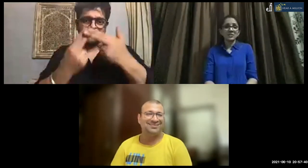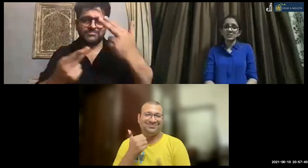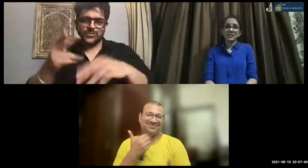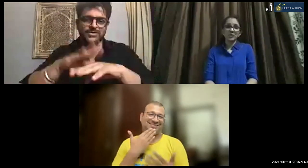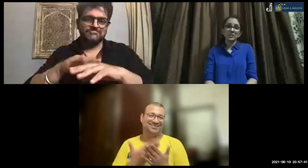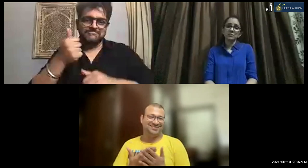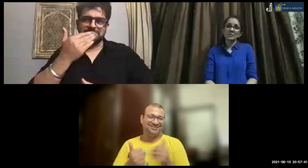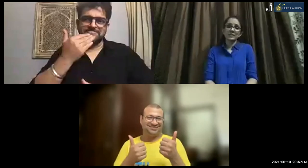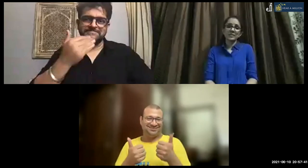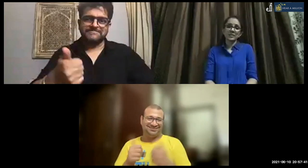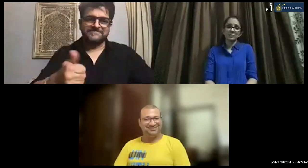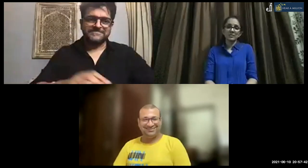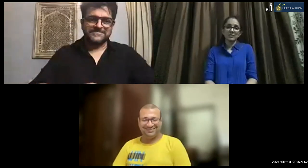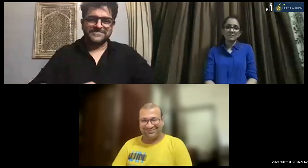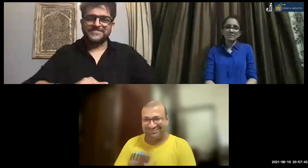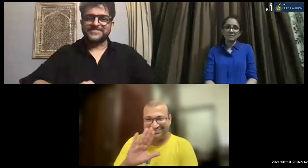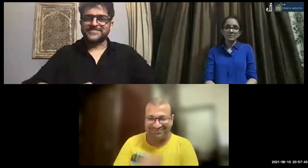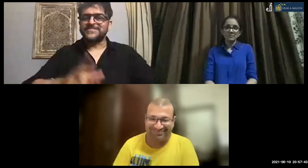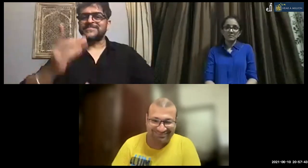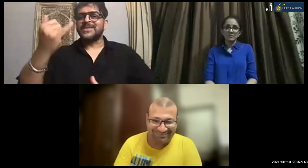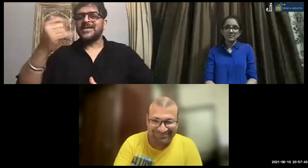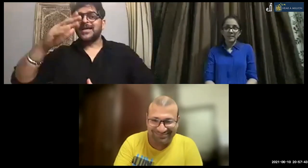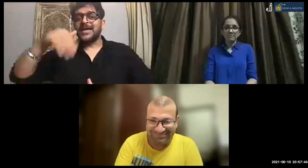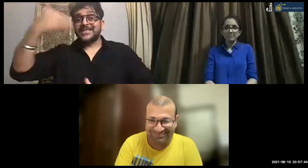Right. Good. Thank you. Thank you for explaining your experience.